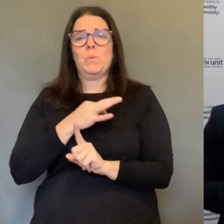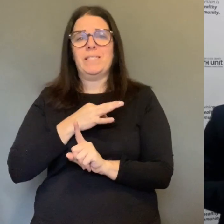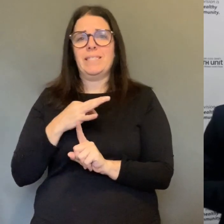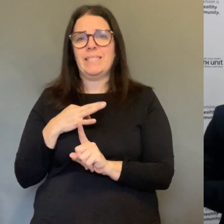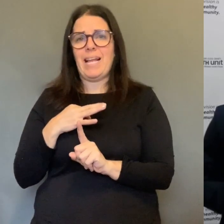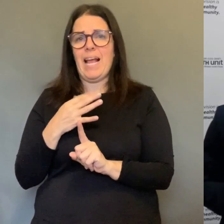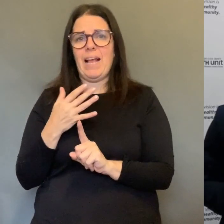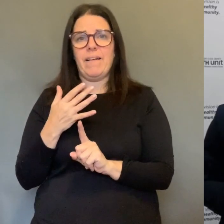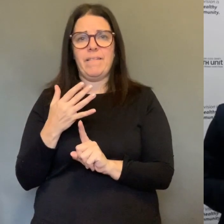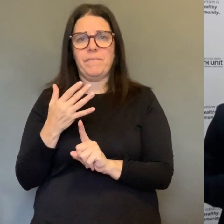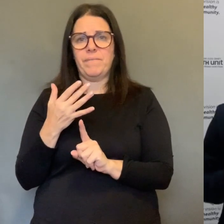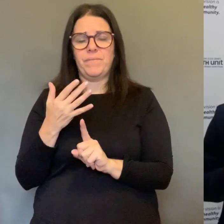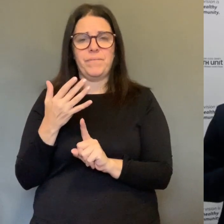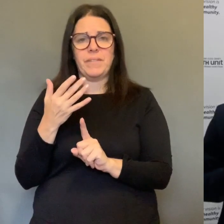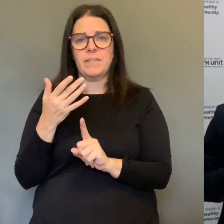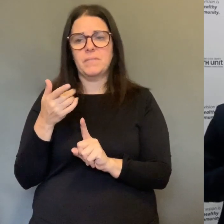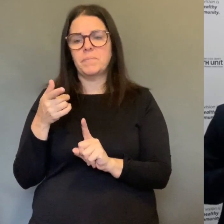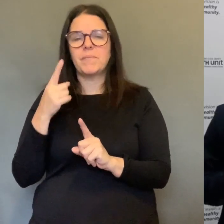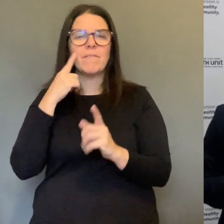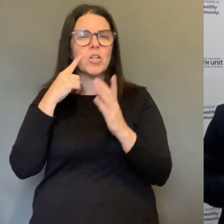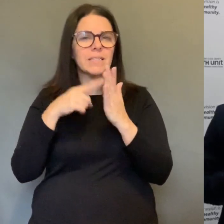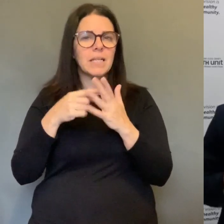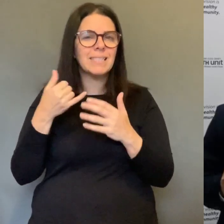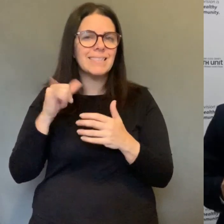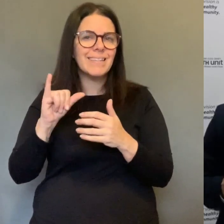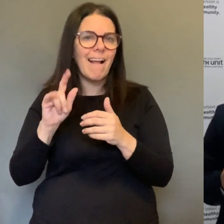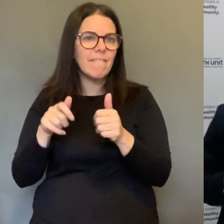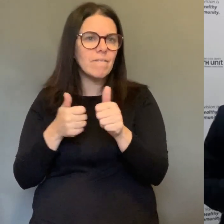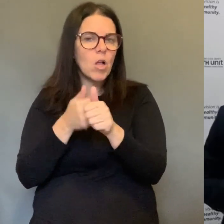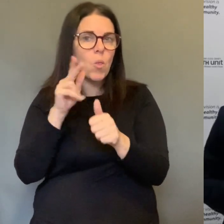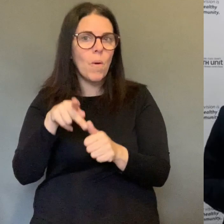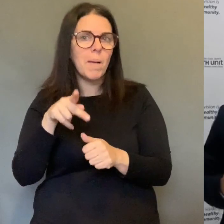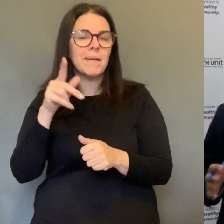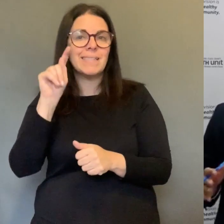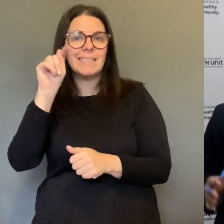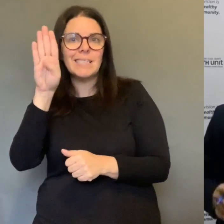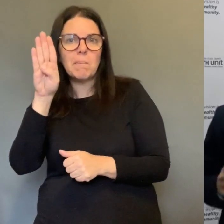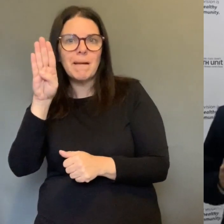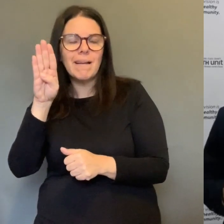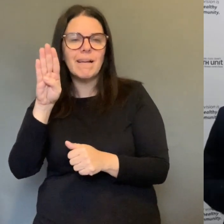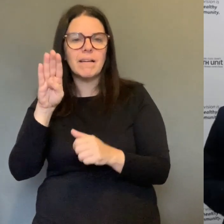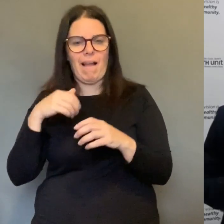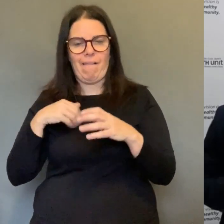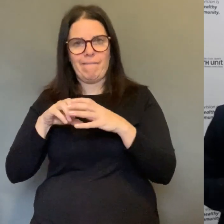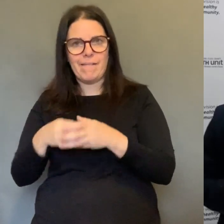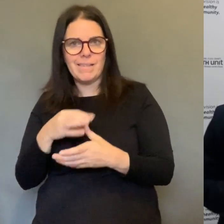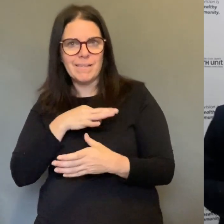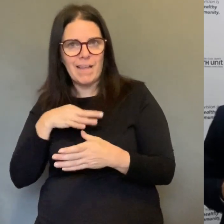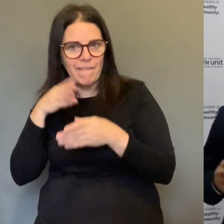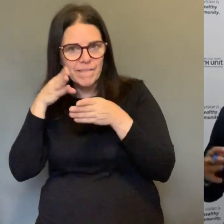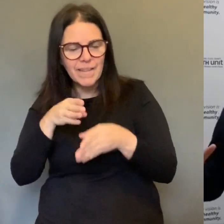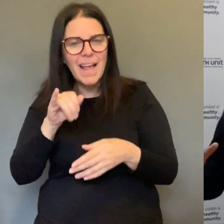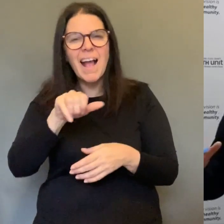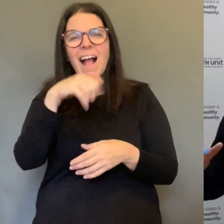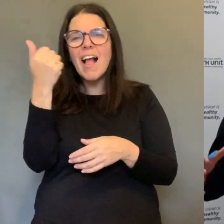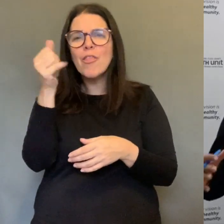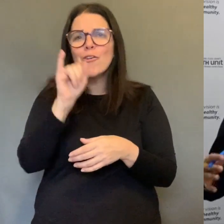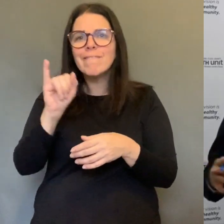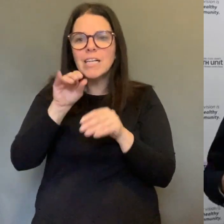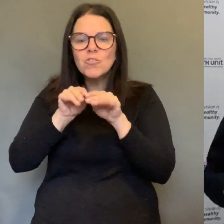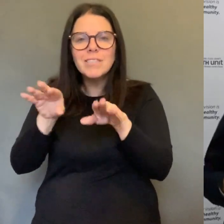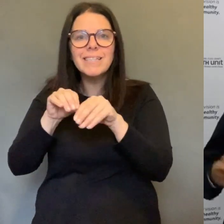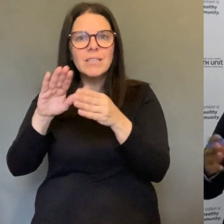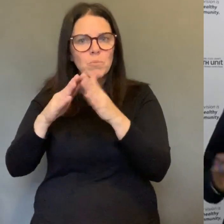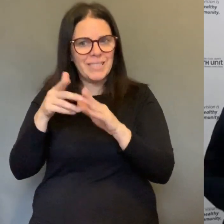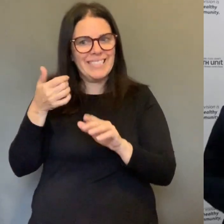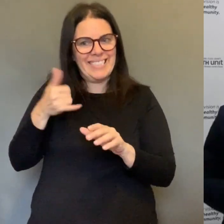happening with COVID-19. So I do not want to undermine their work, because that work is also important, because if we don't do that, then we